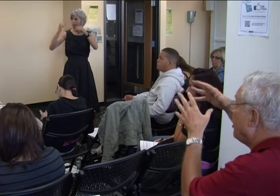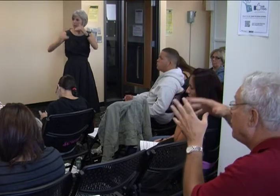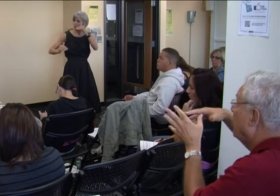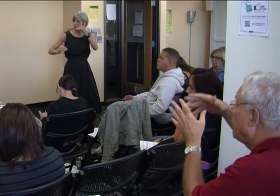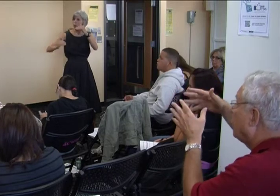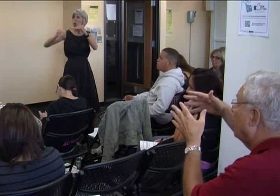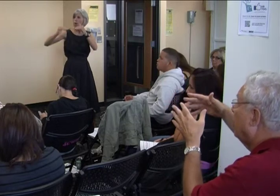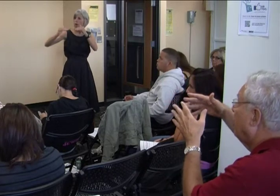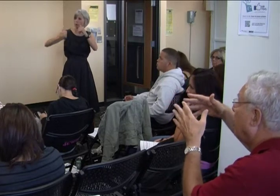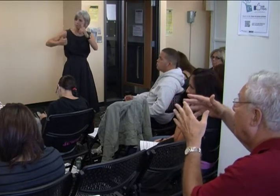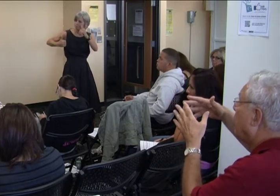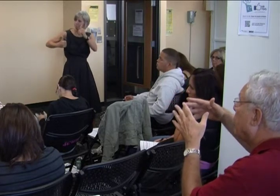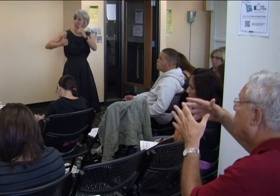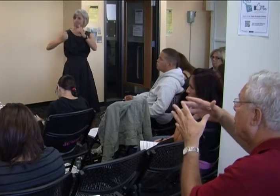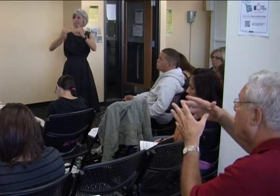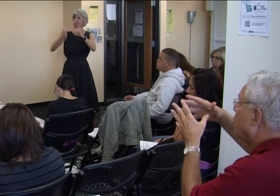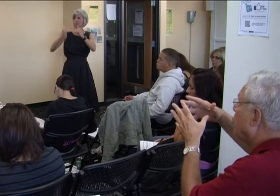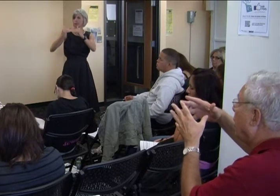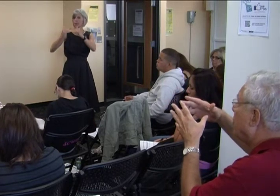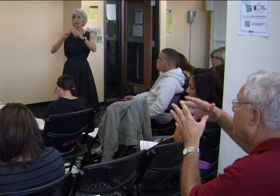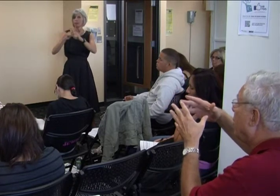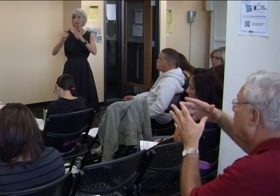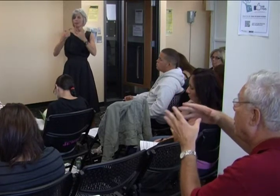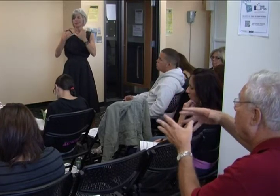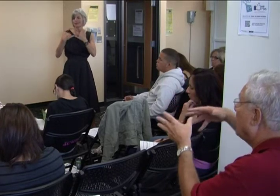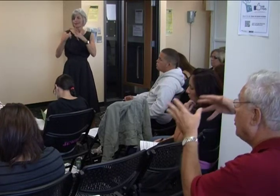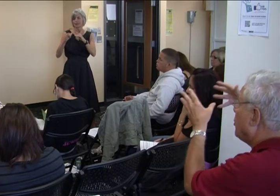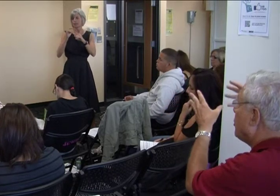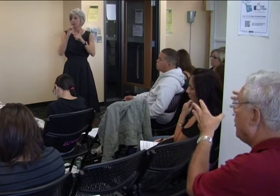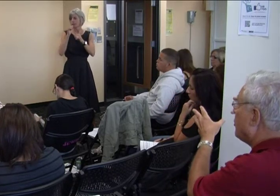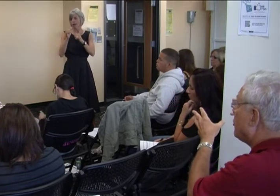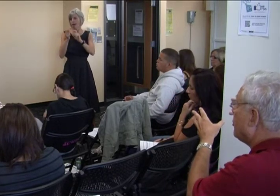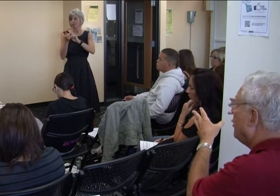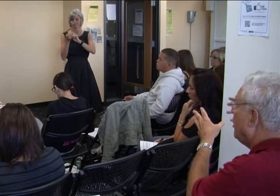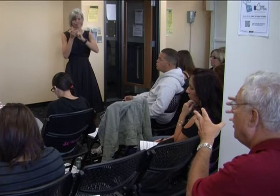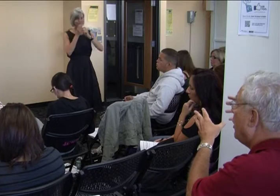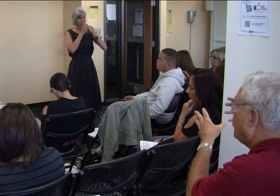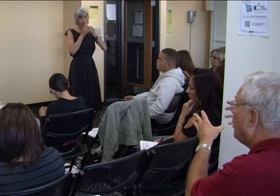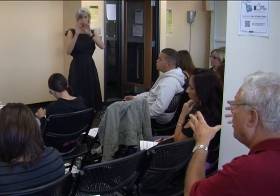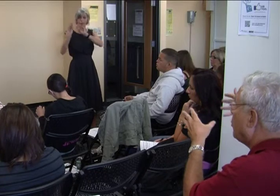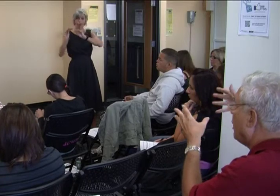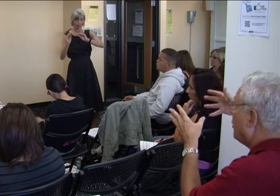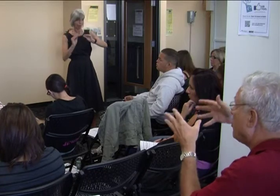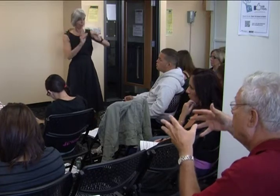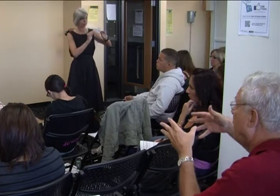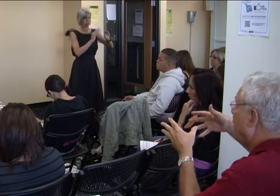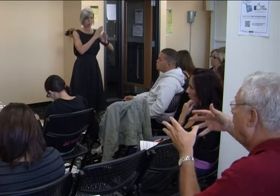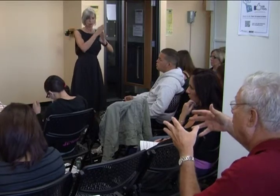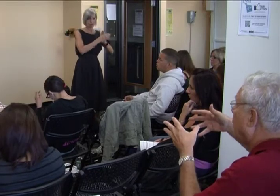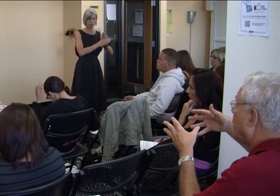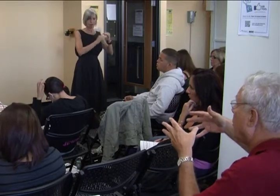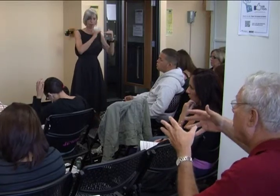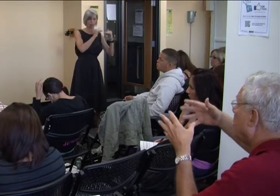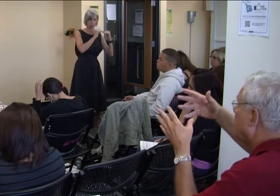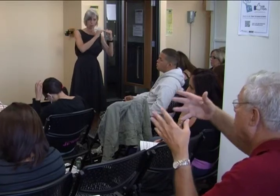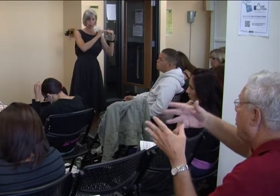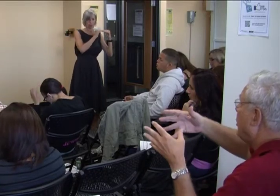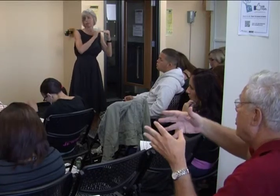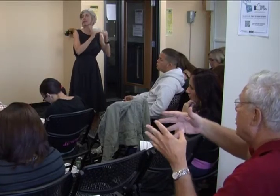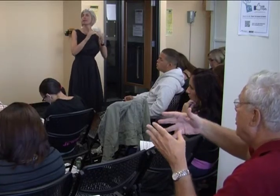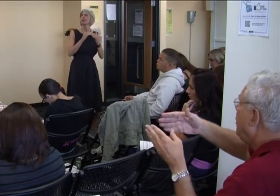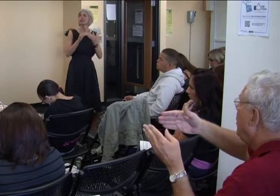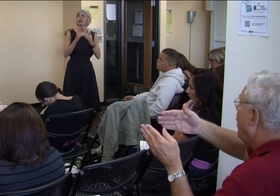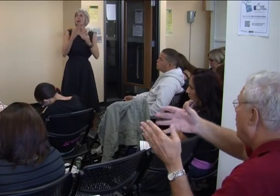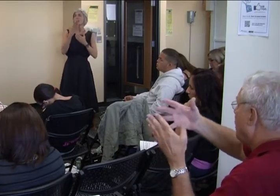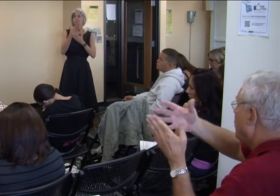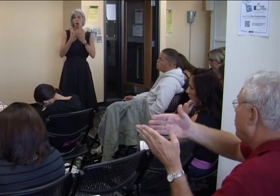some extent educationally, but it still doesn't translate into the ultimate results. And if we try to understand that, part of the reason is